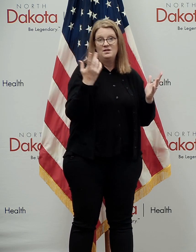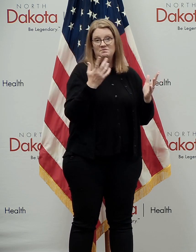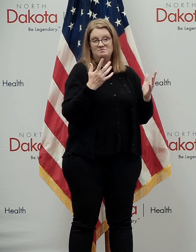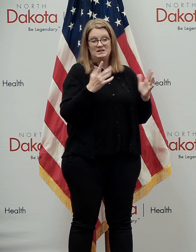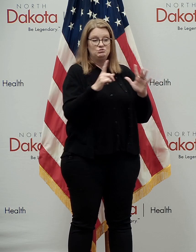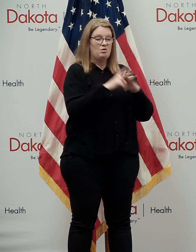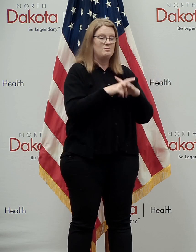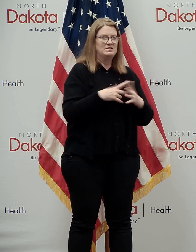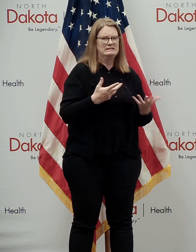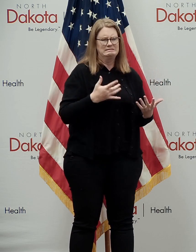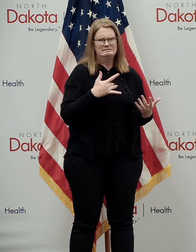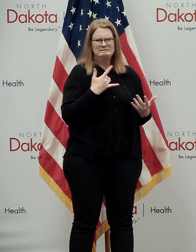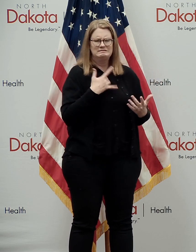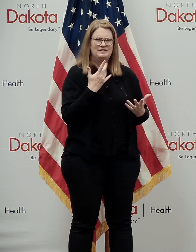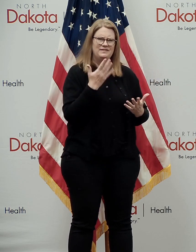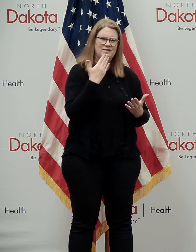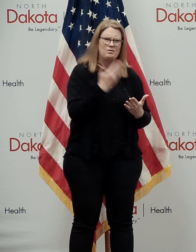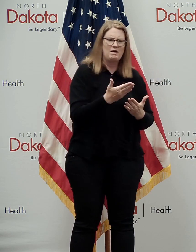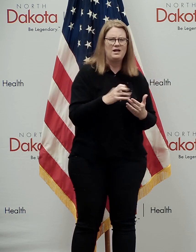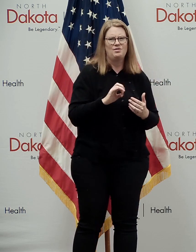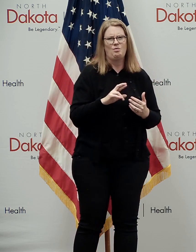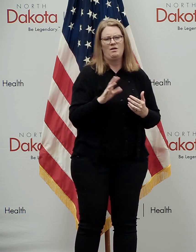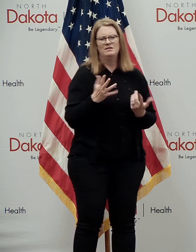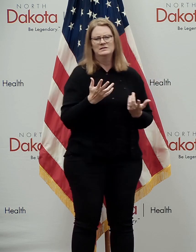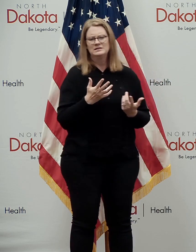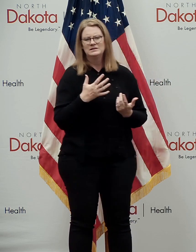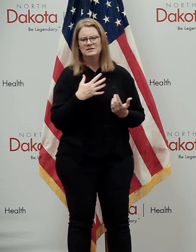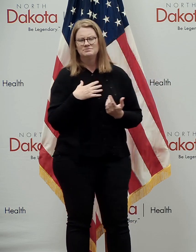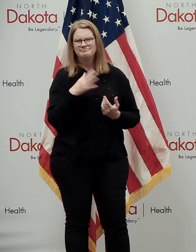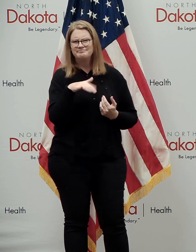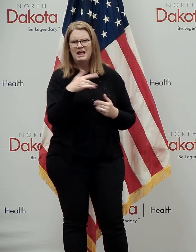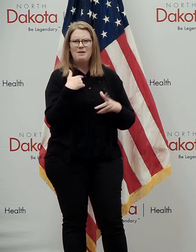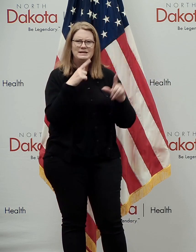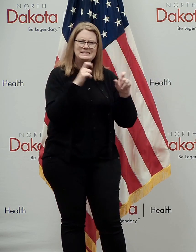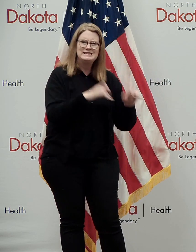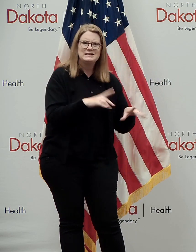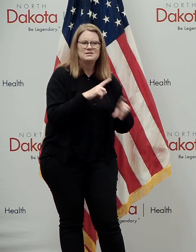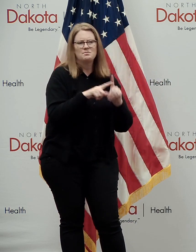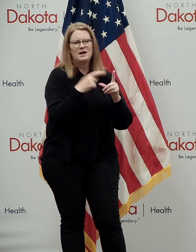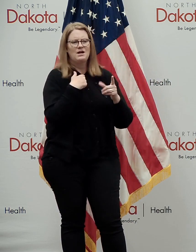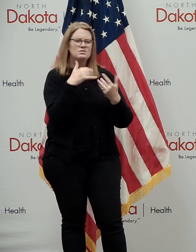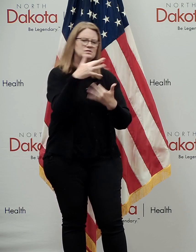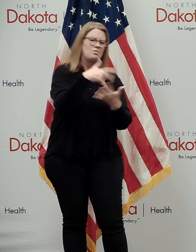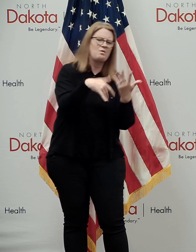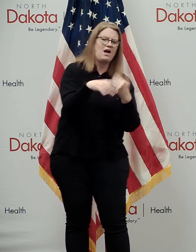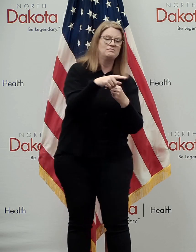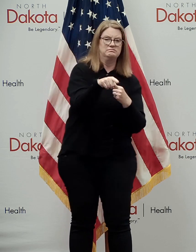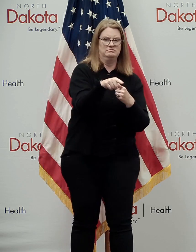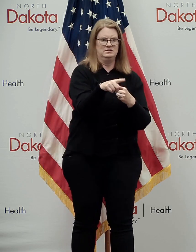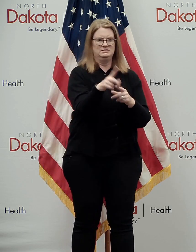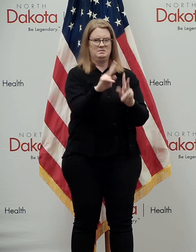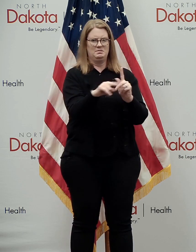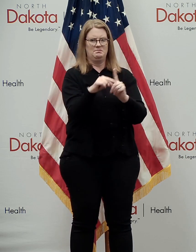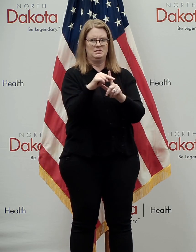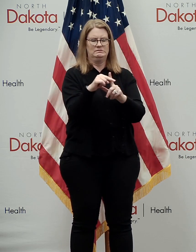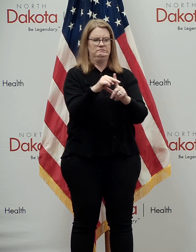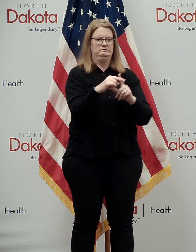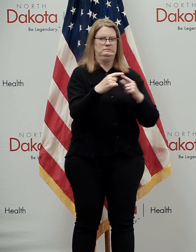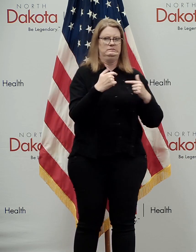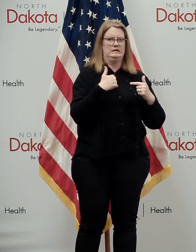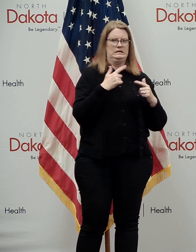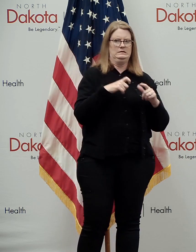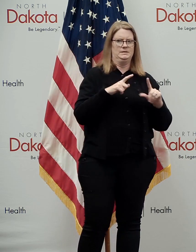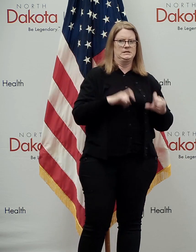well. They're like, hey, I've been tested, but I was around some people that were positive. Maybe I should get tested. So I